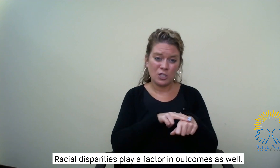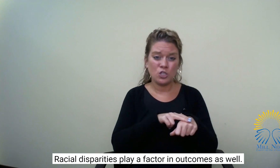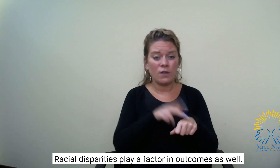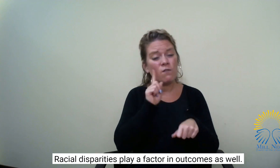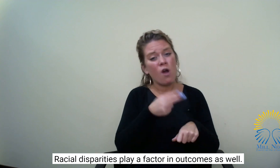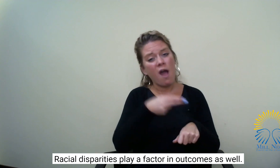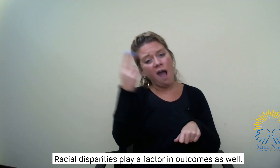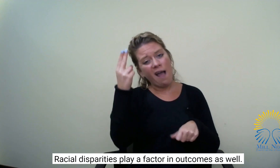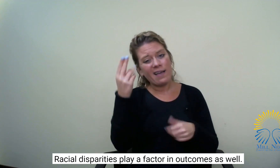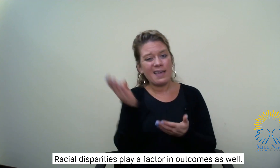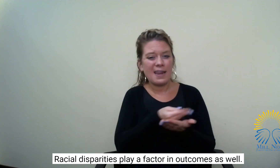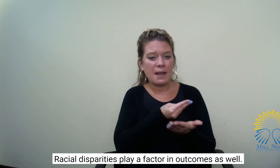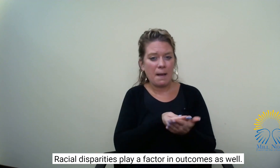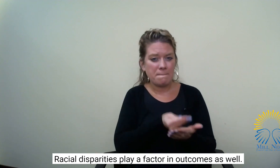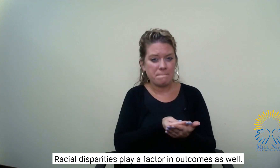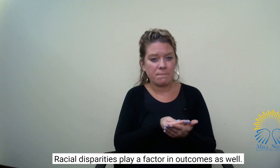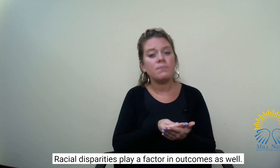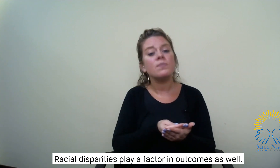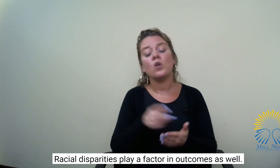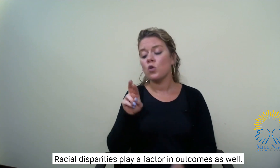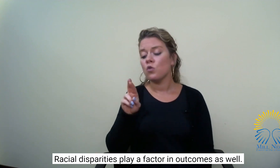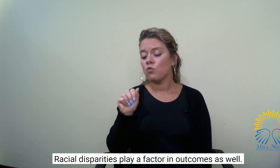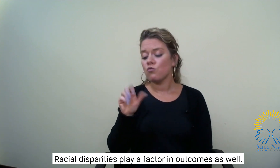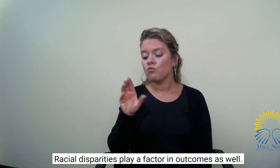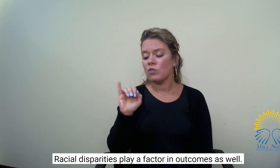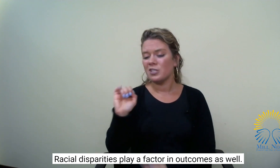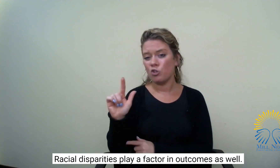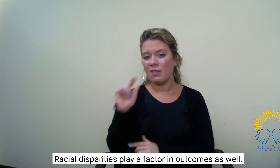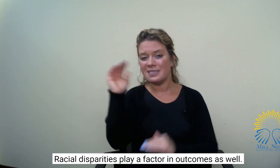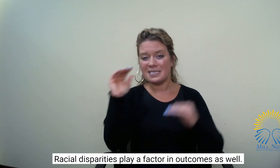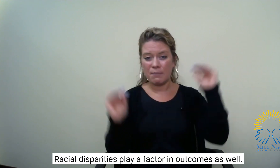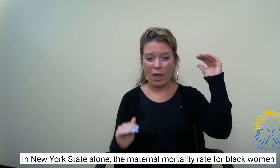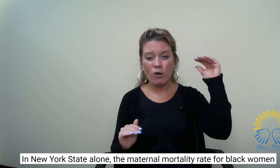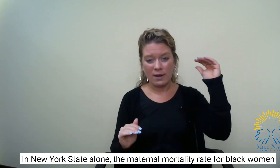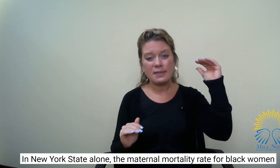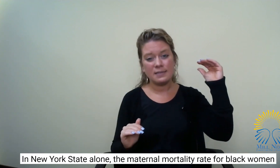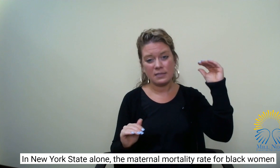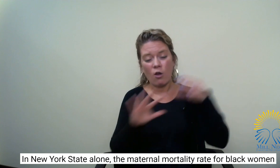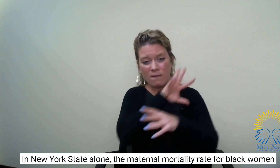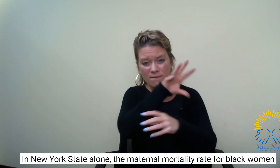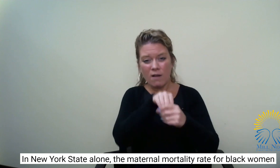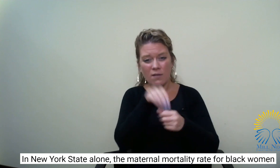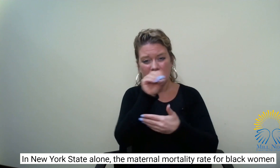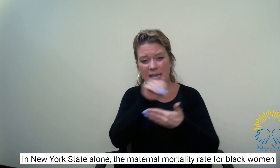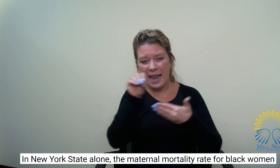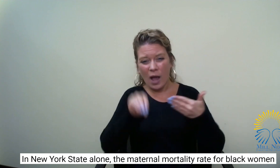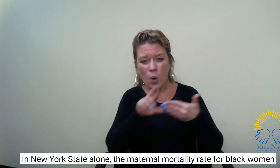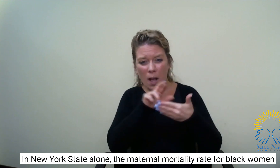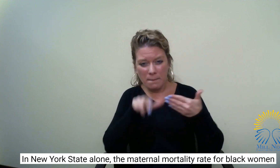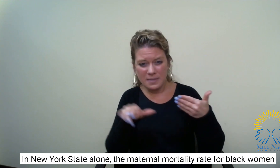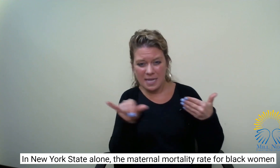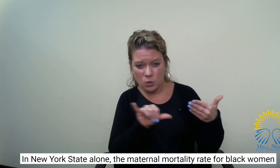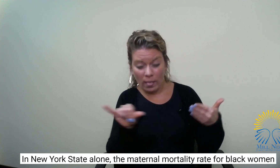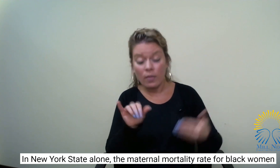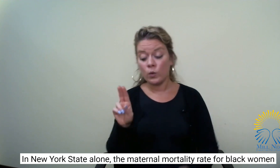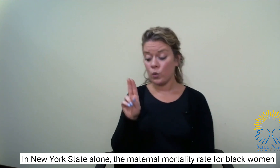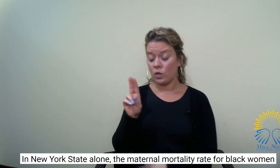Racial disparities play a factor in outcomes as well. In New York State alone, the maternal mortality rate for